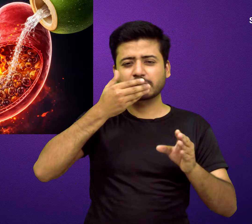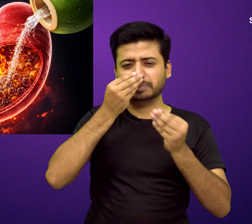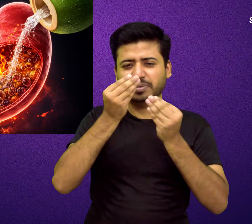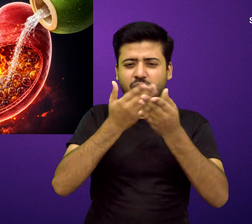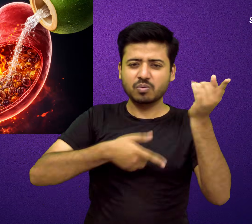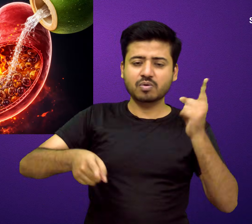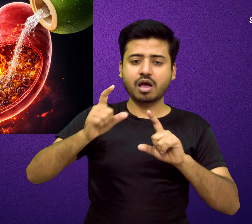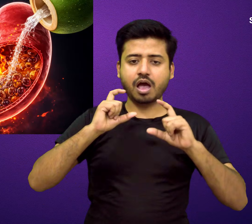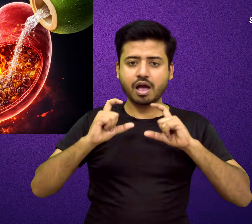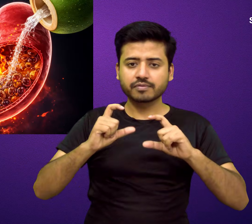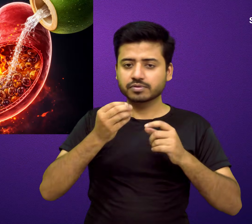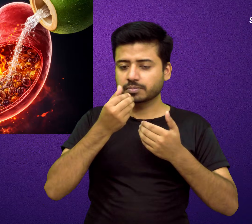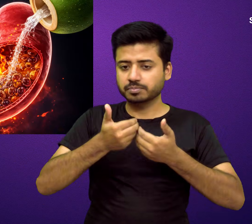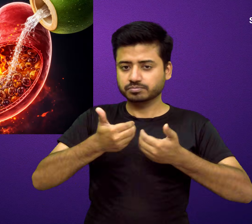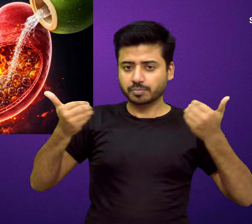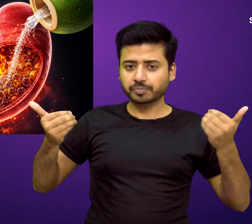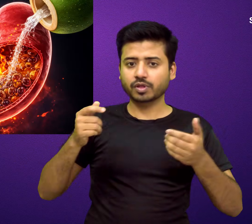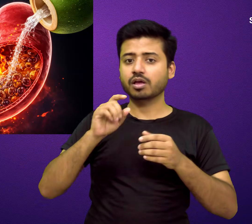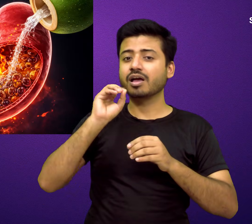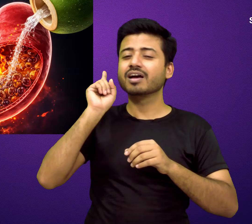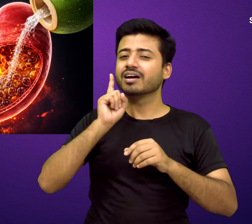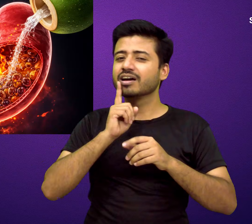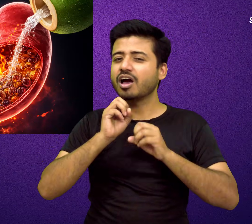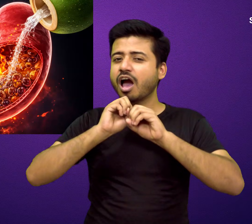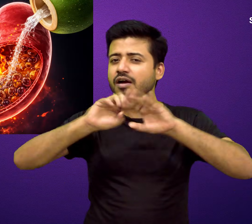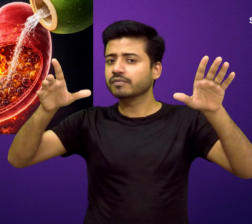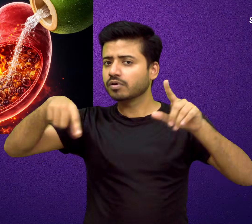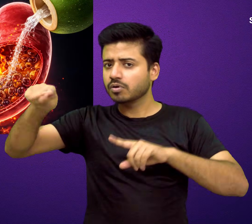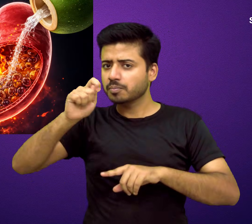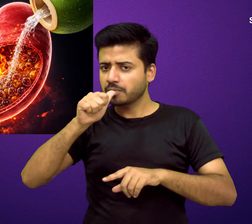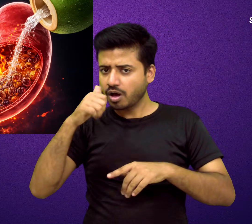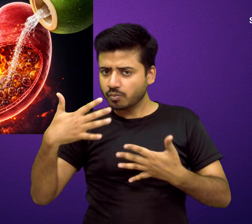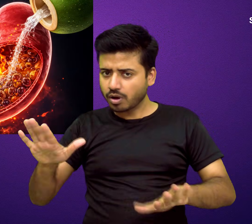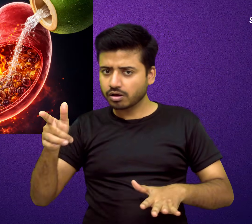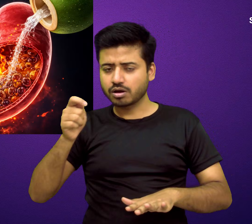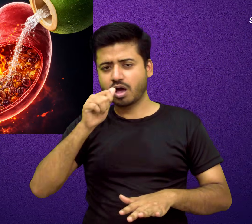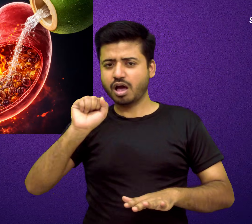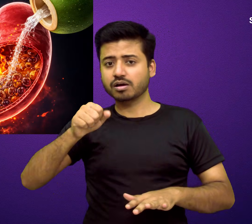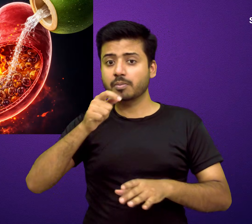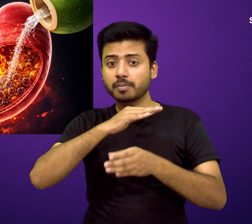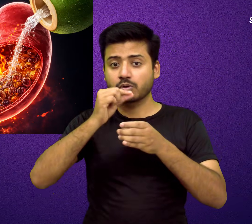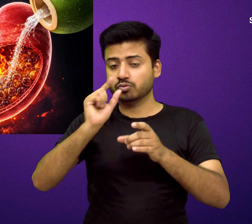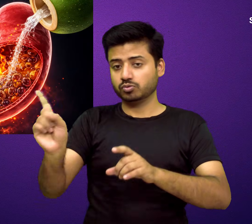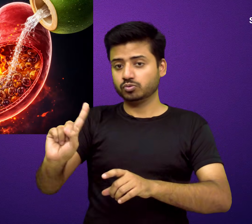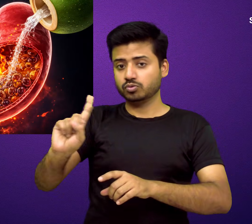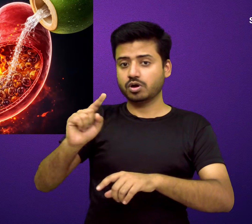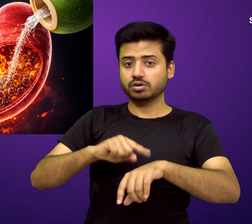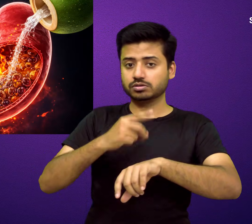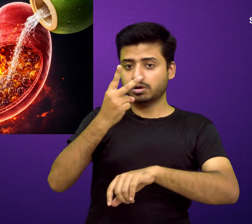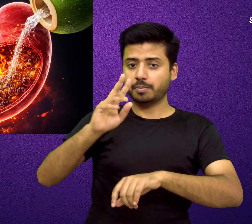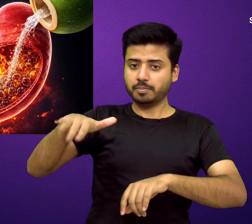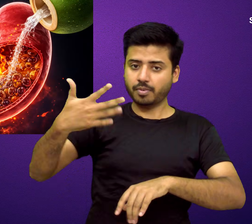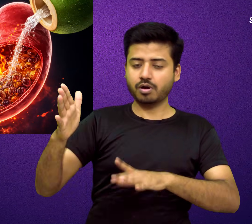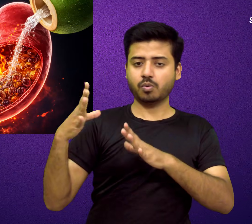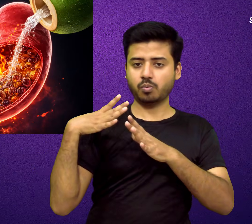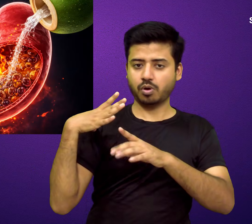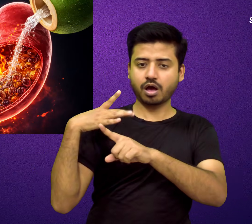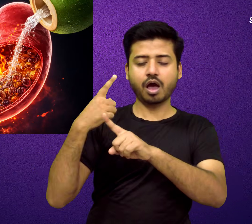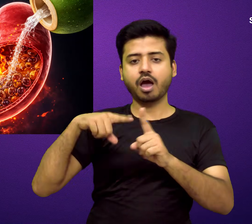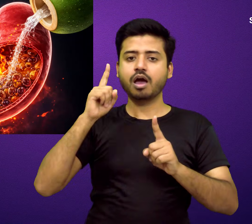Consuming soda mixed with coconut is not typically dangerous, but it is highly likely to cause stomach pain, gas, or bloating.